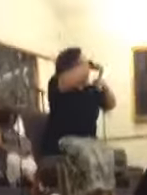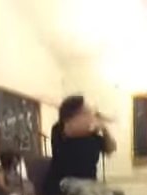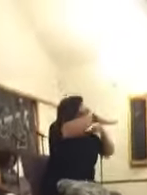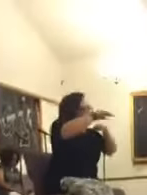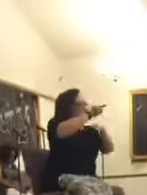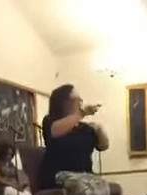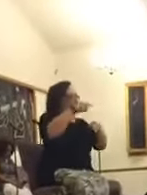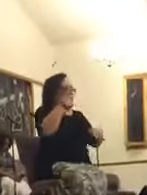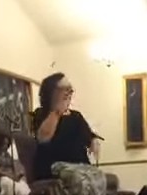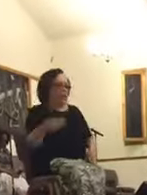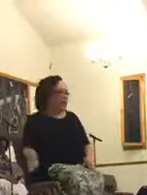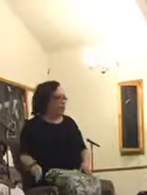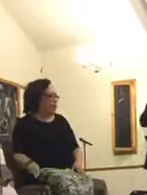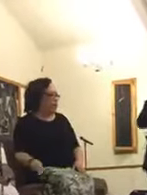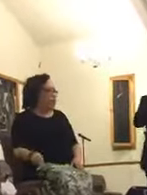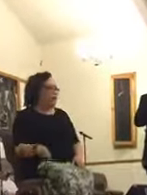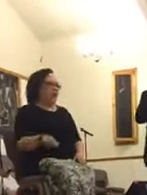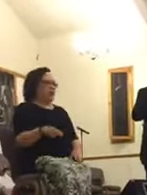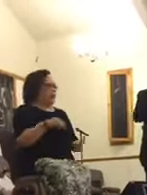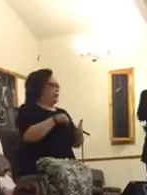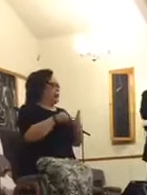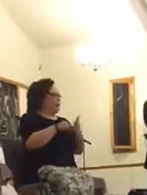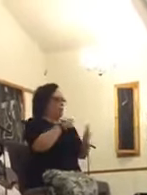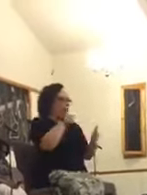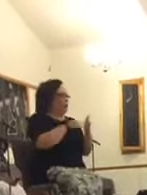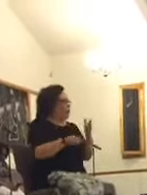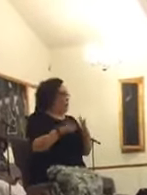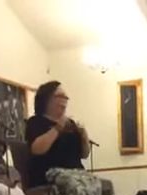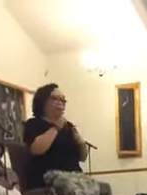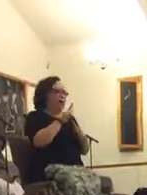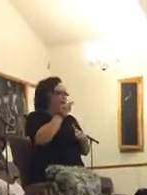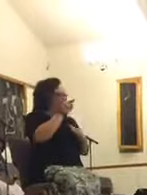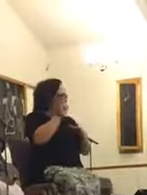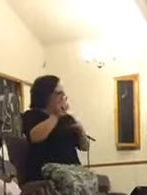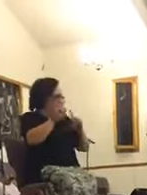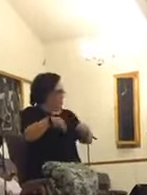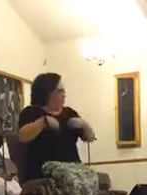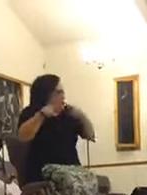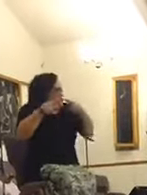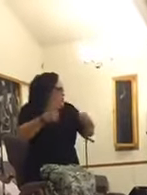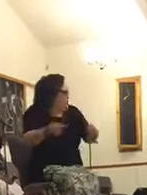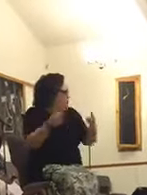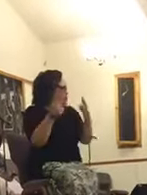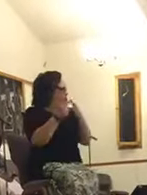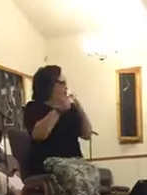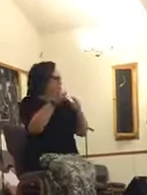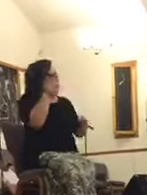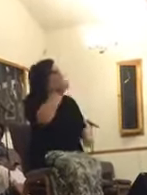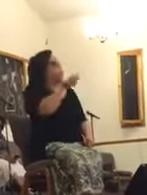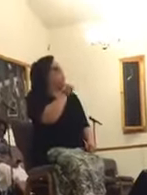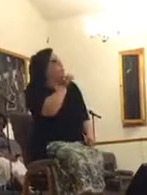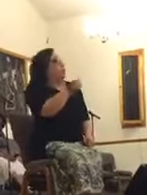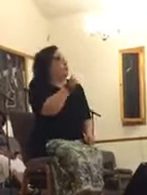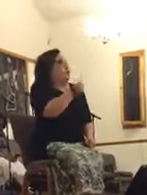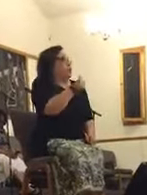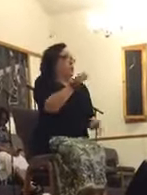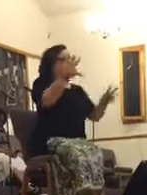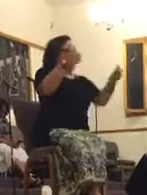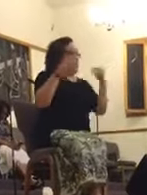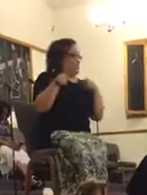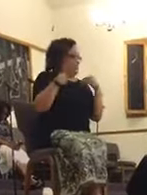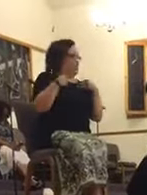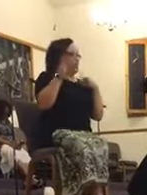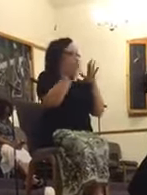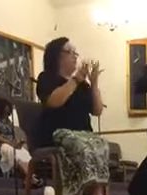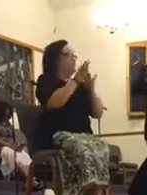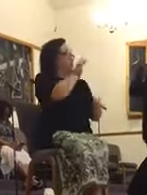from is your failure to turn to. If you don't accept Jesus Christ as the Lord of your life, hell will